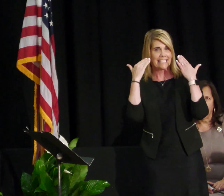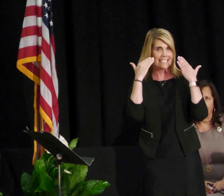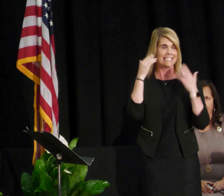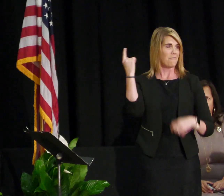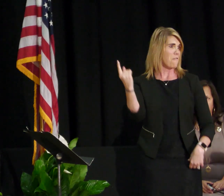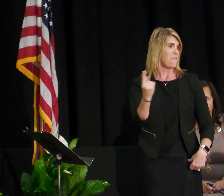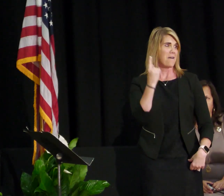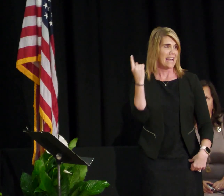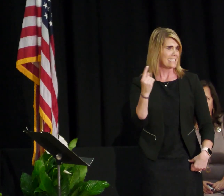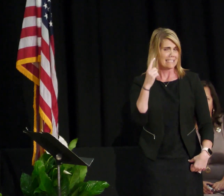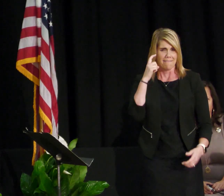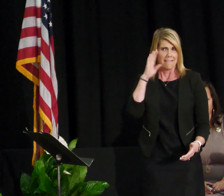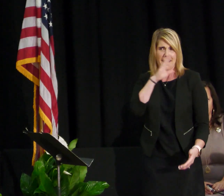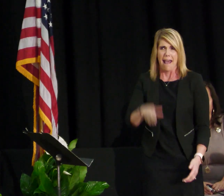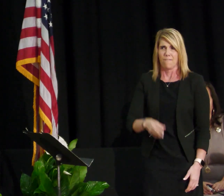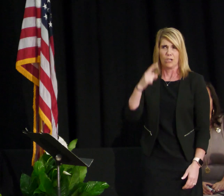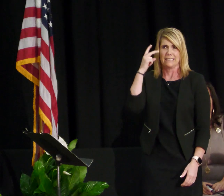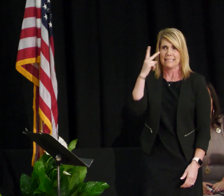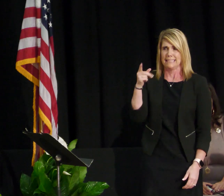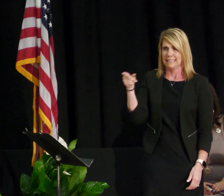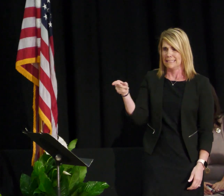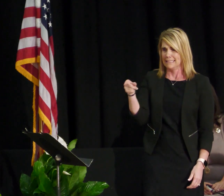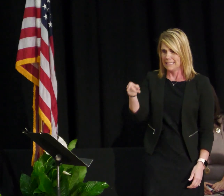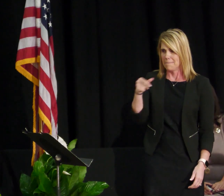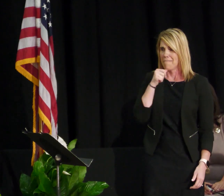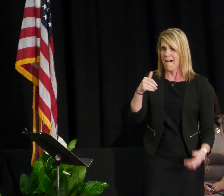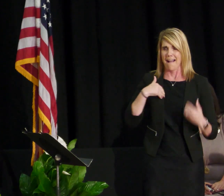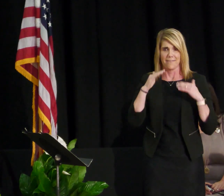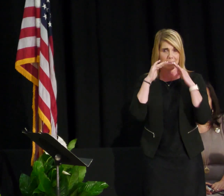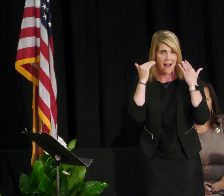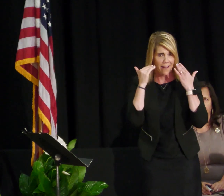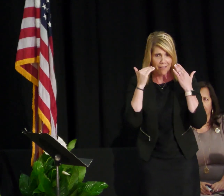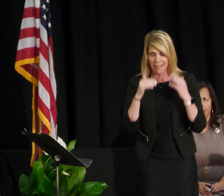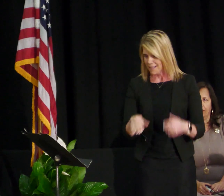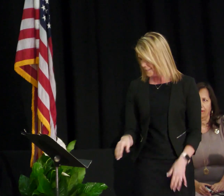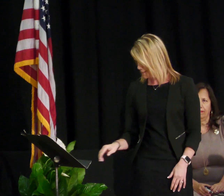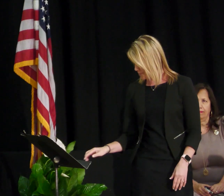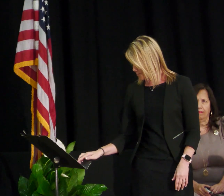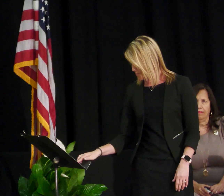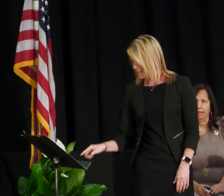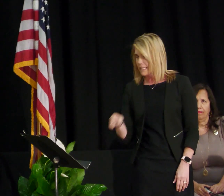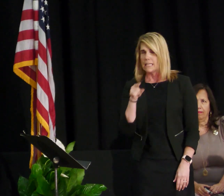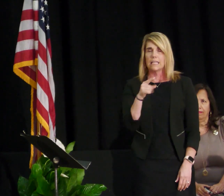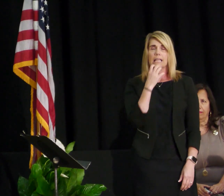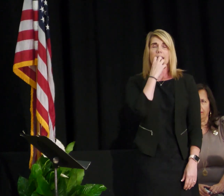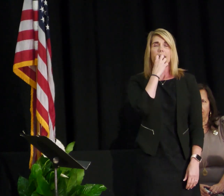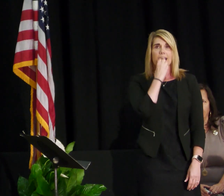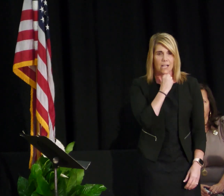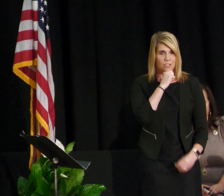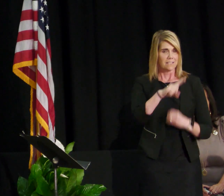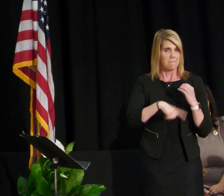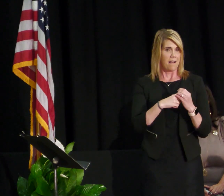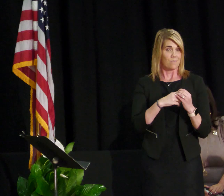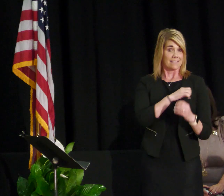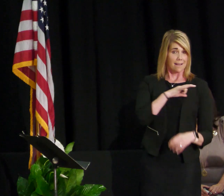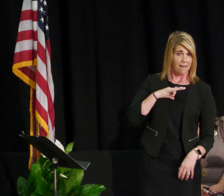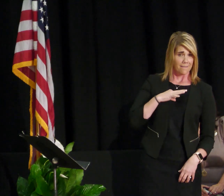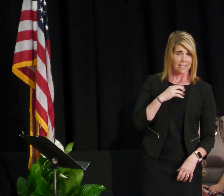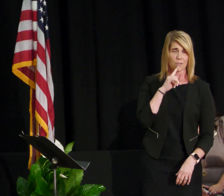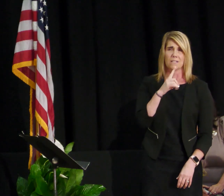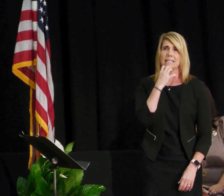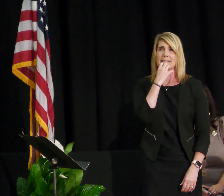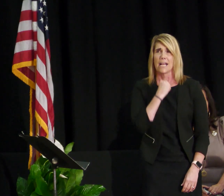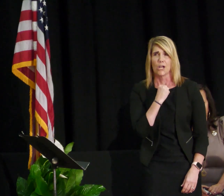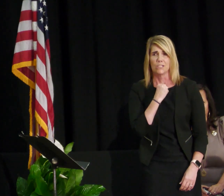on his face. Never fails. You always see him with a smile. He